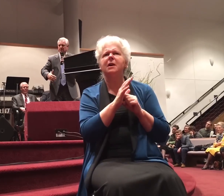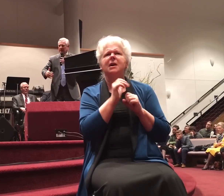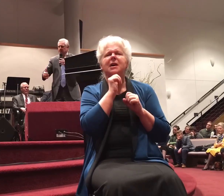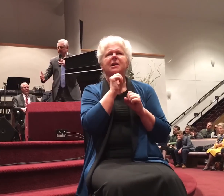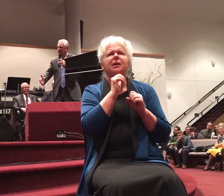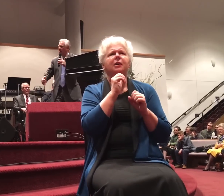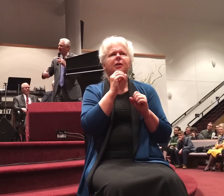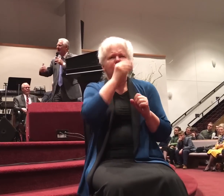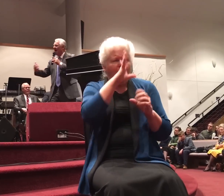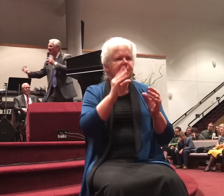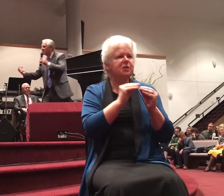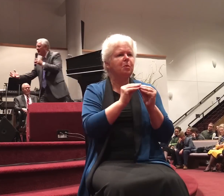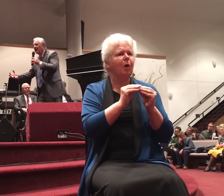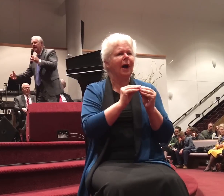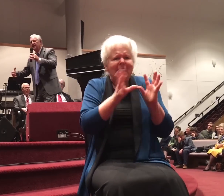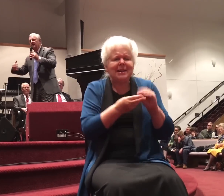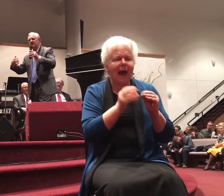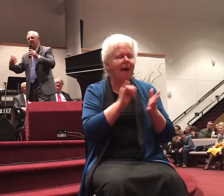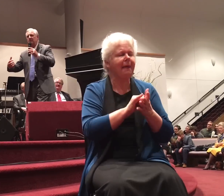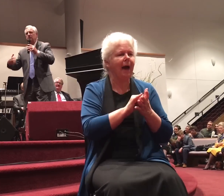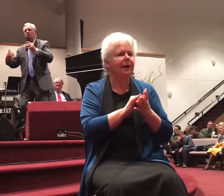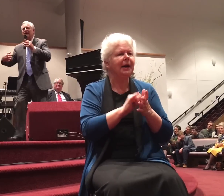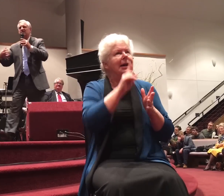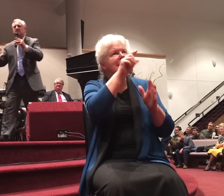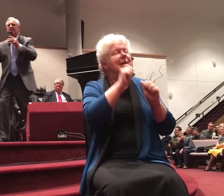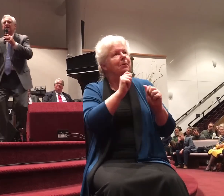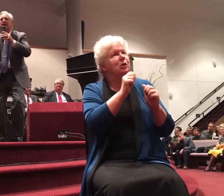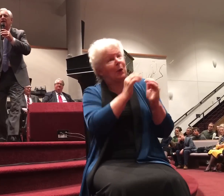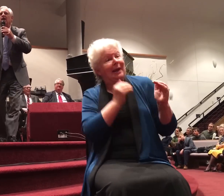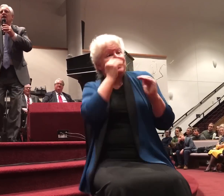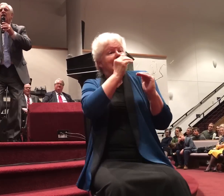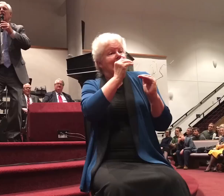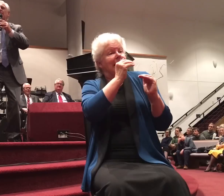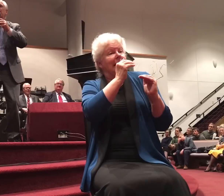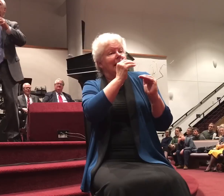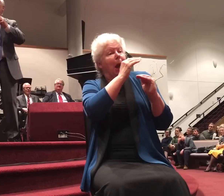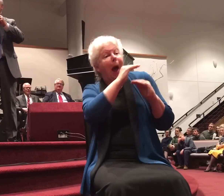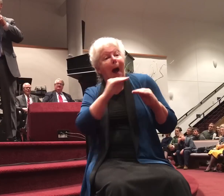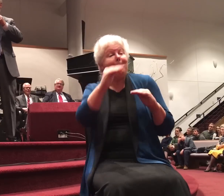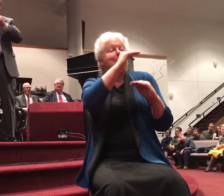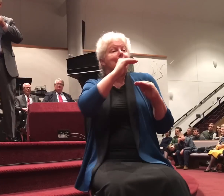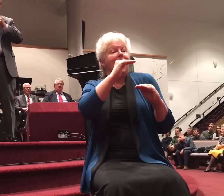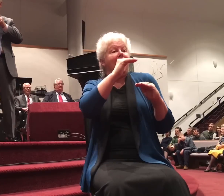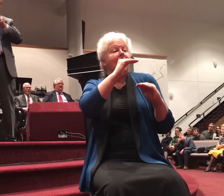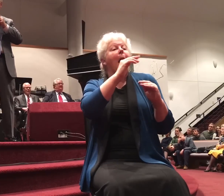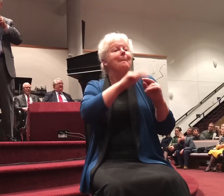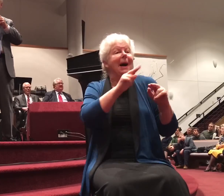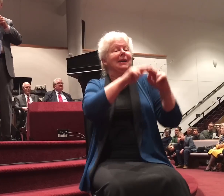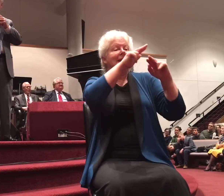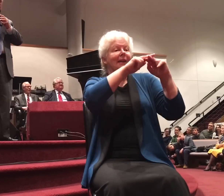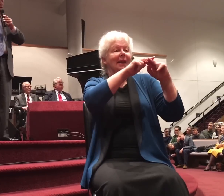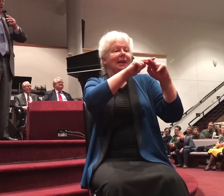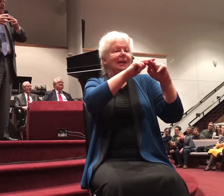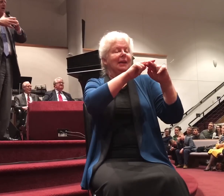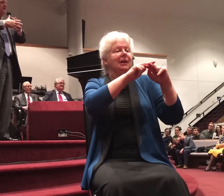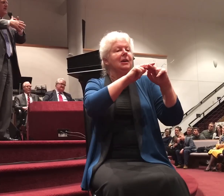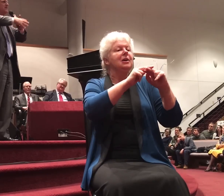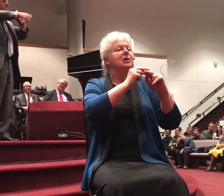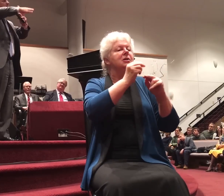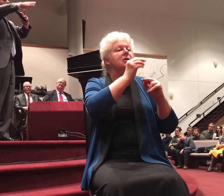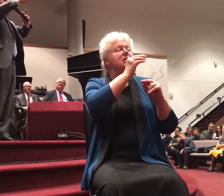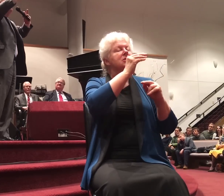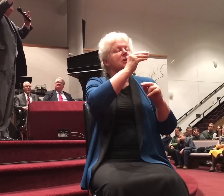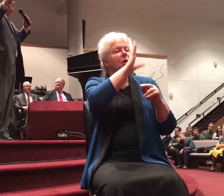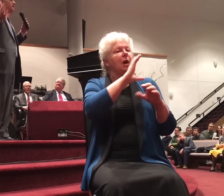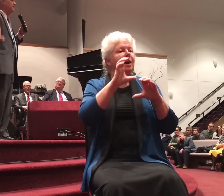exhaust God's capability. What can I add to that? He is able to do exceeding abundantly. So what God